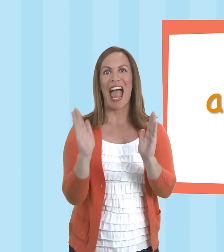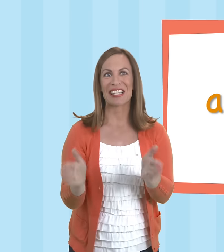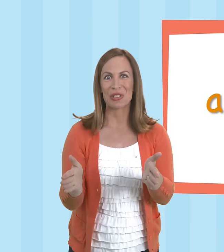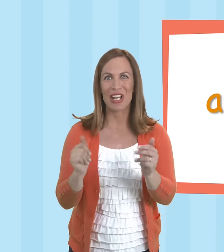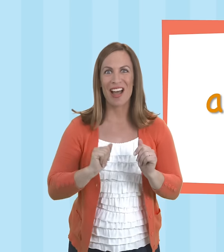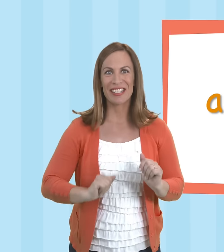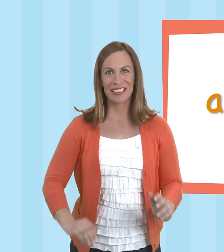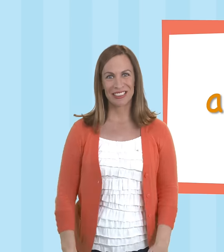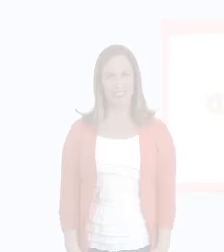Astronaut.